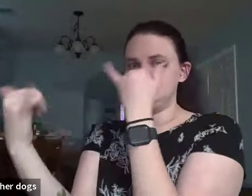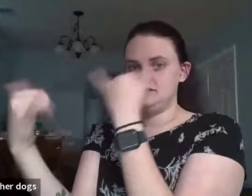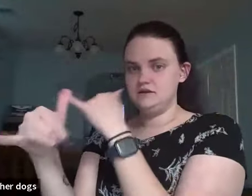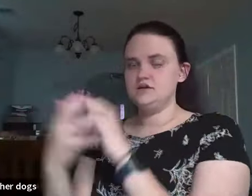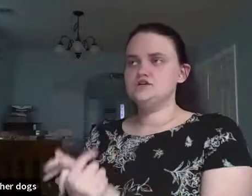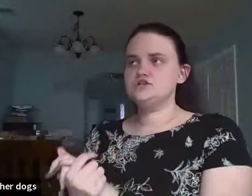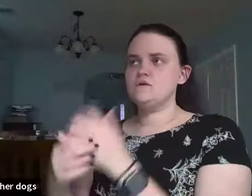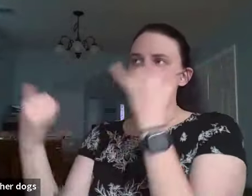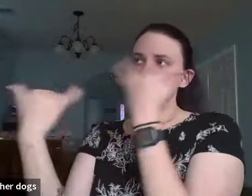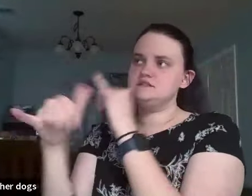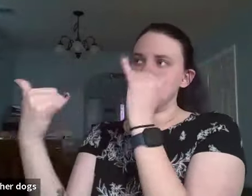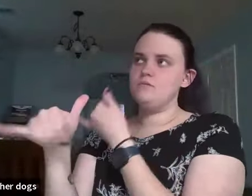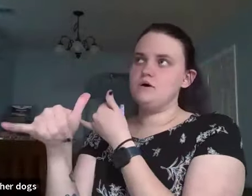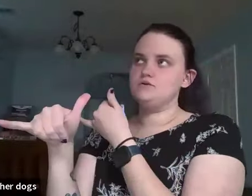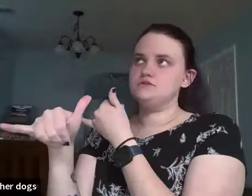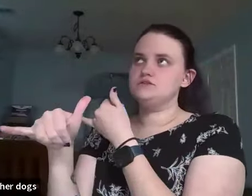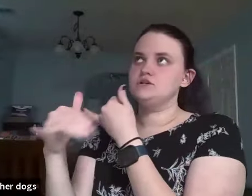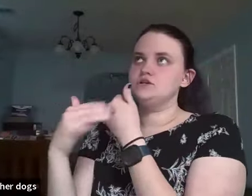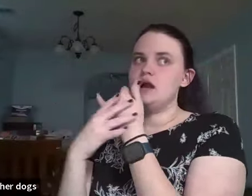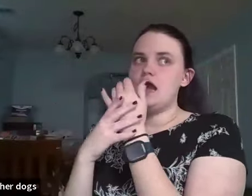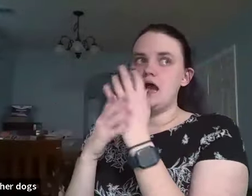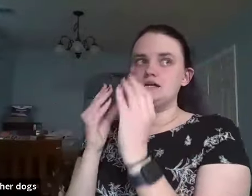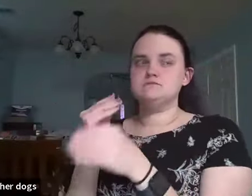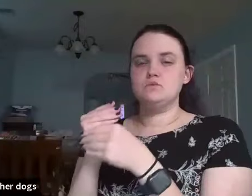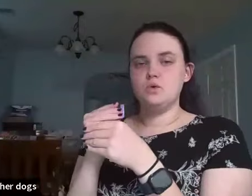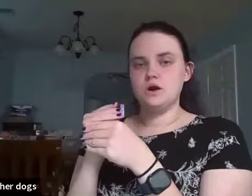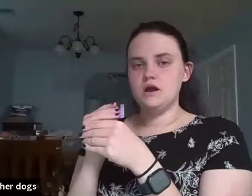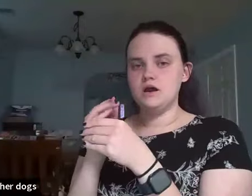silly. So this almost adds more